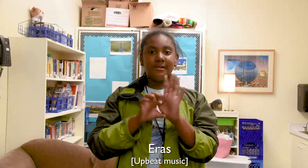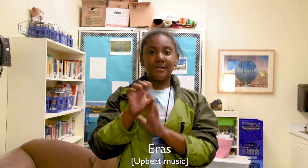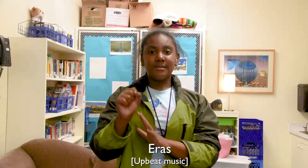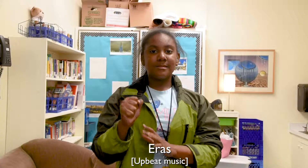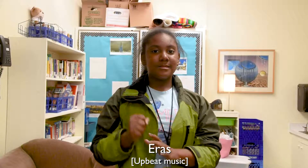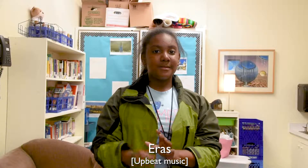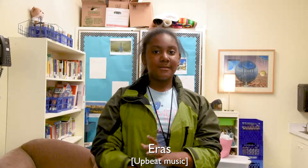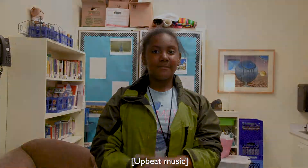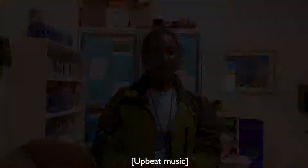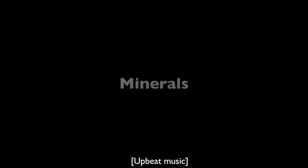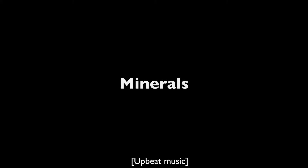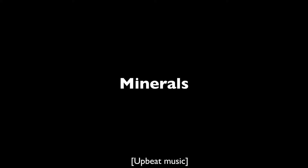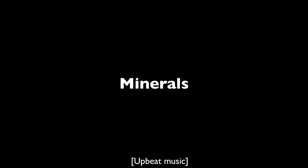eras,